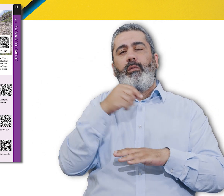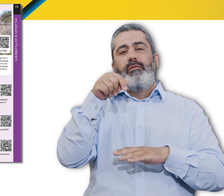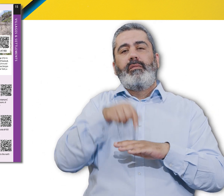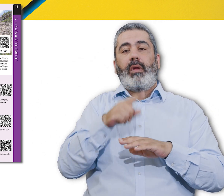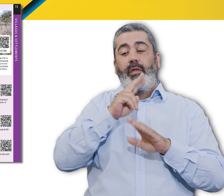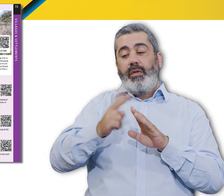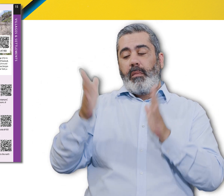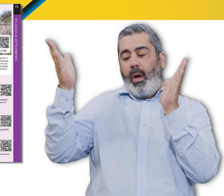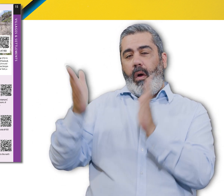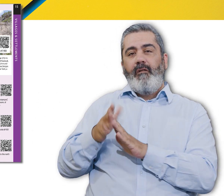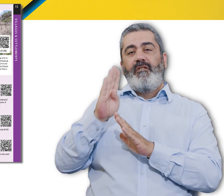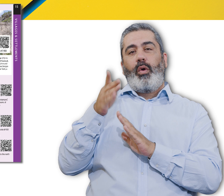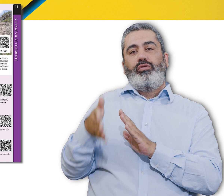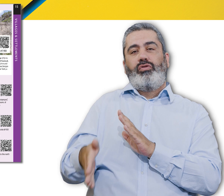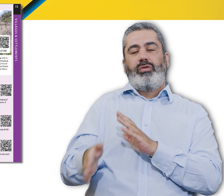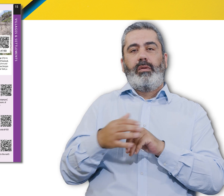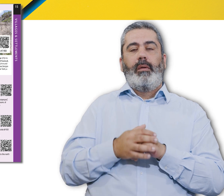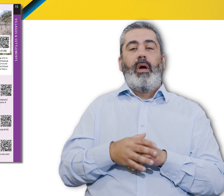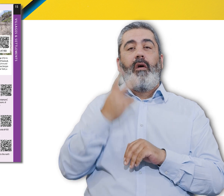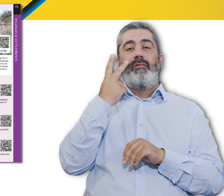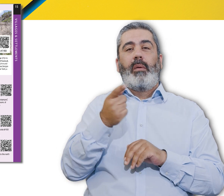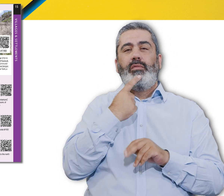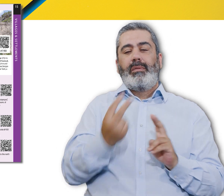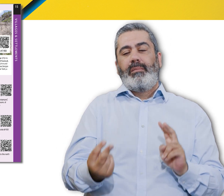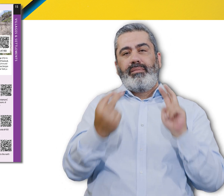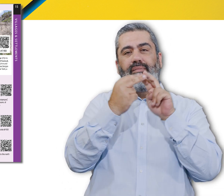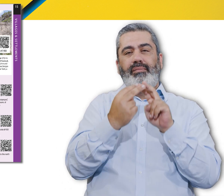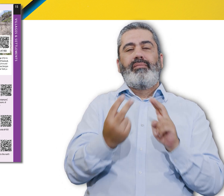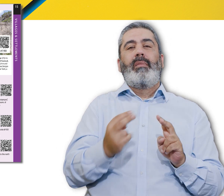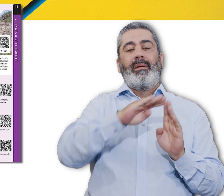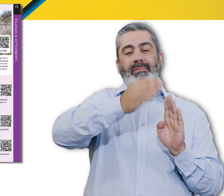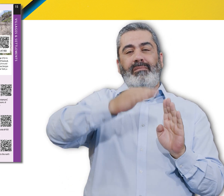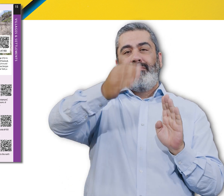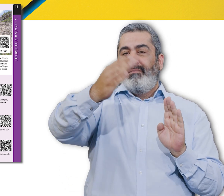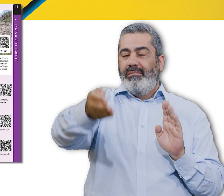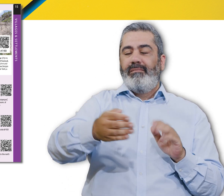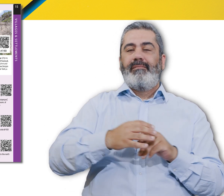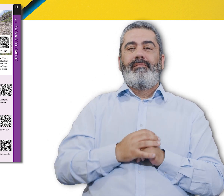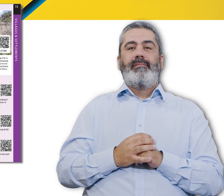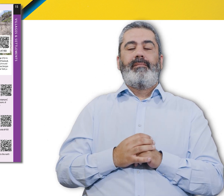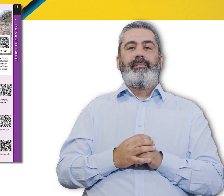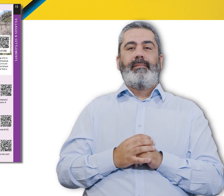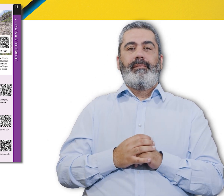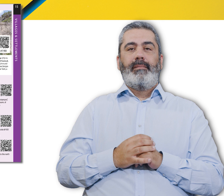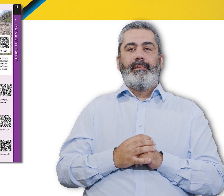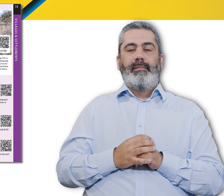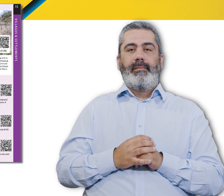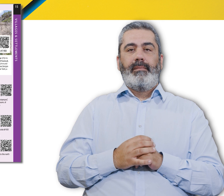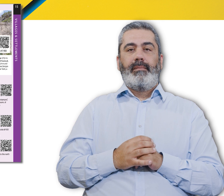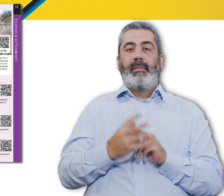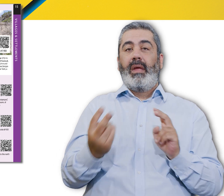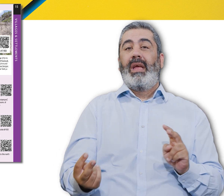square, next to the Vicus ravine. Magnificent single and triple-arched stone bridges in the area. The Bridge